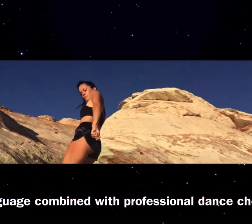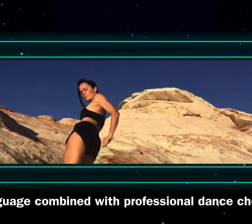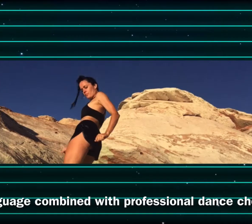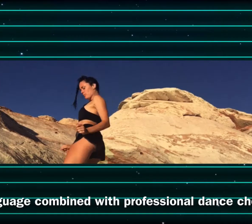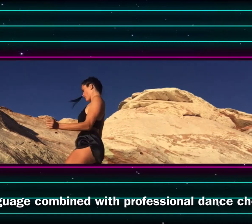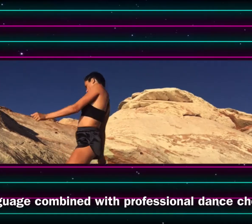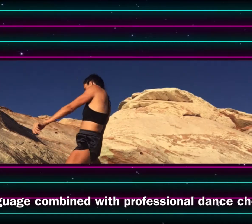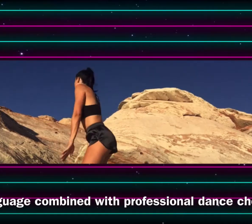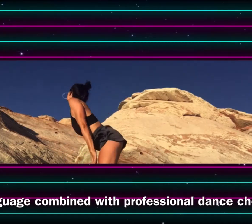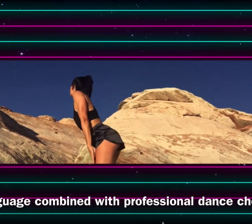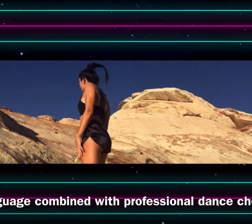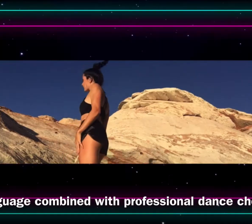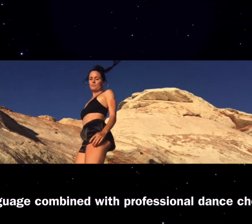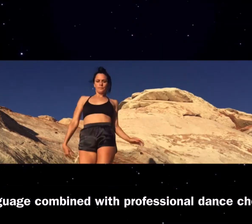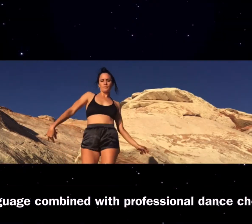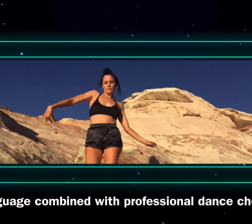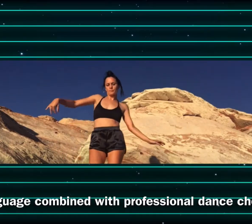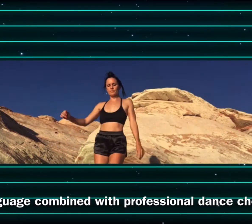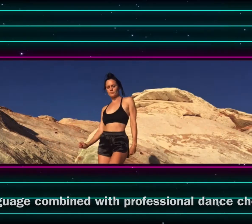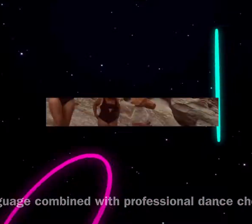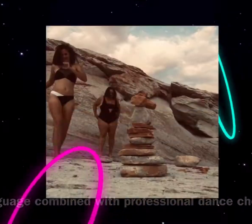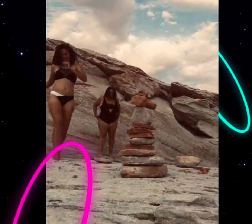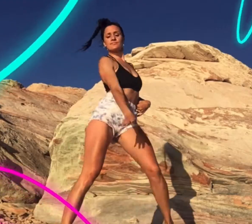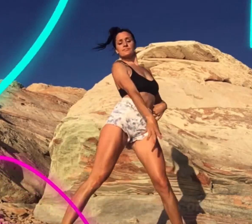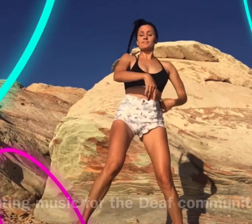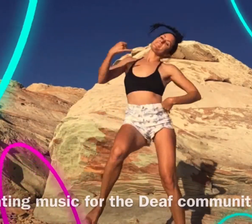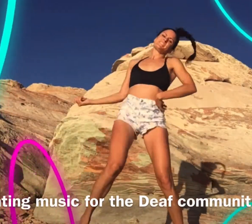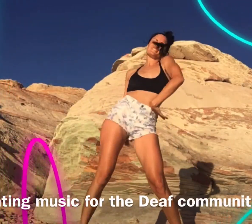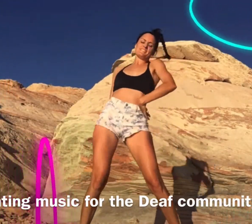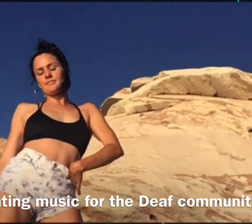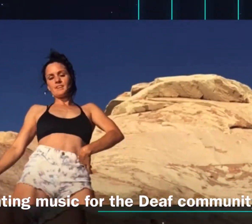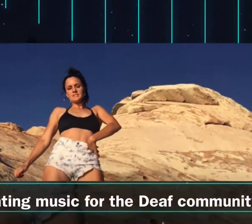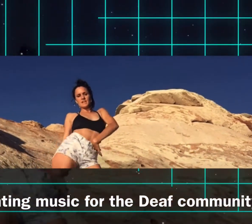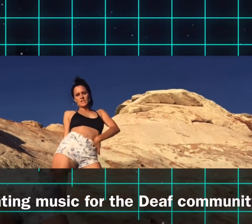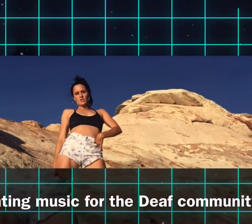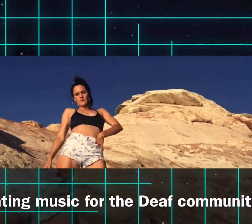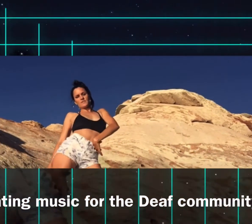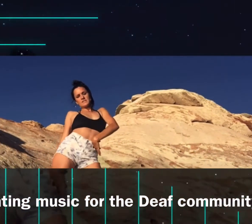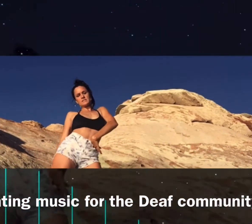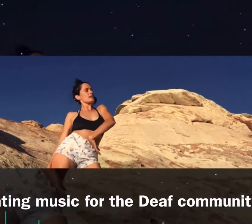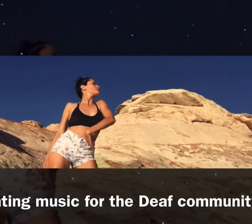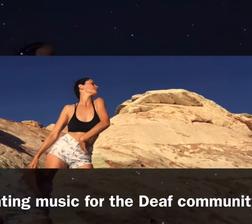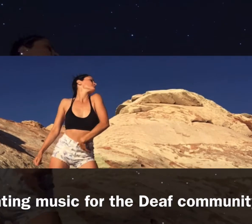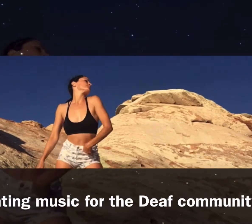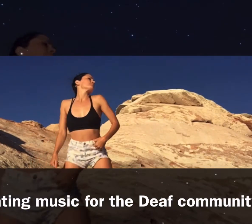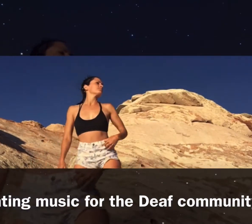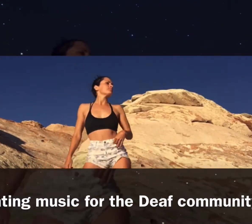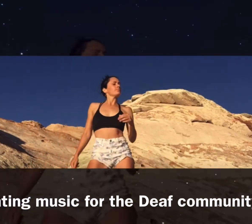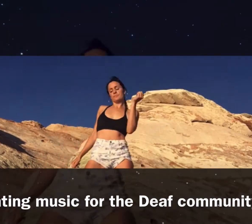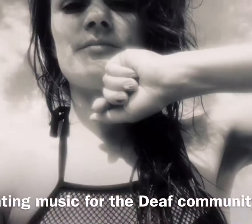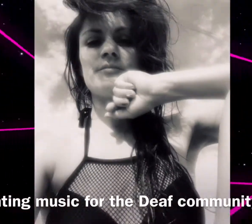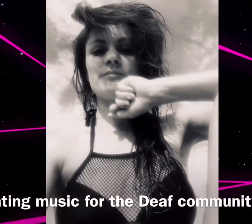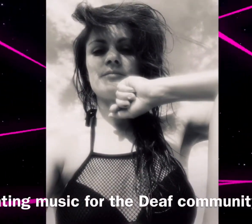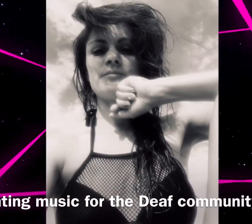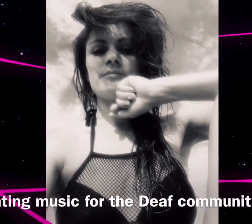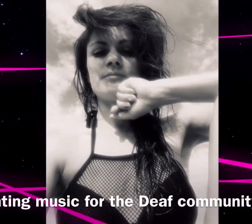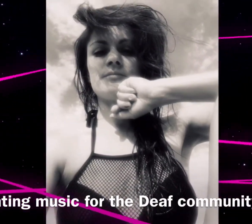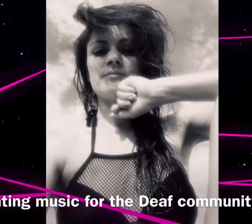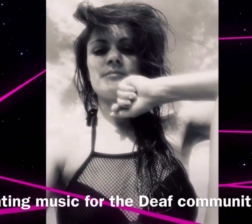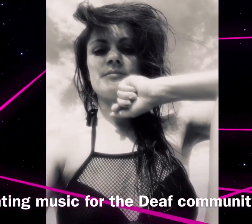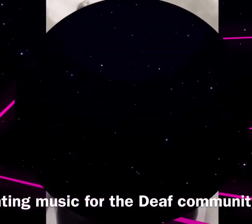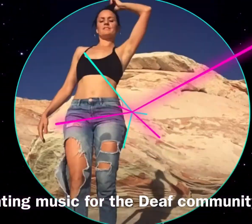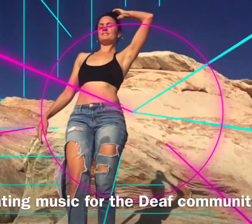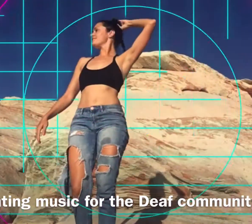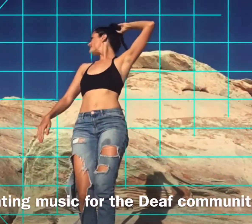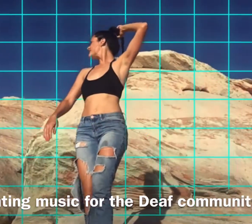tonight I drank the potion, she makes this girl, it's magic First time for everything, but this shit is drastic She got